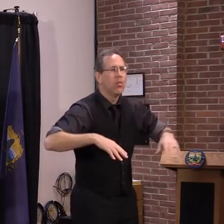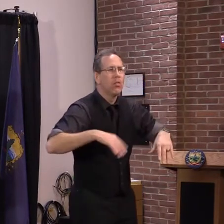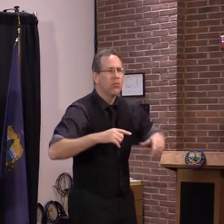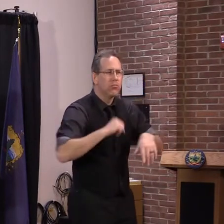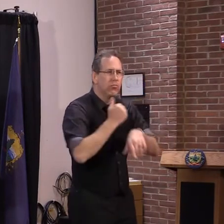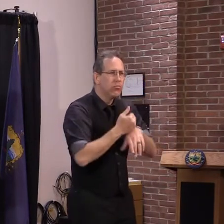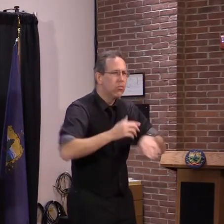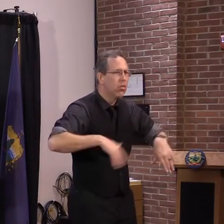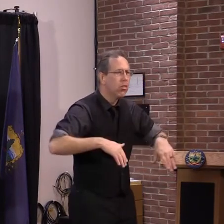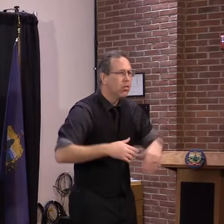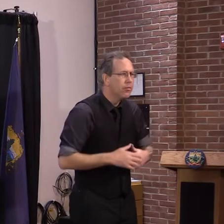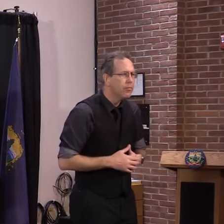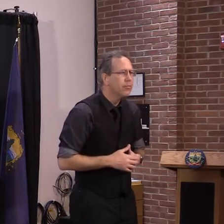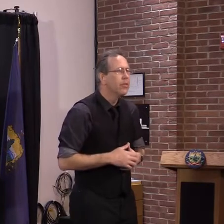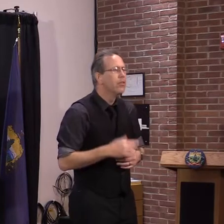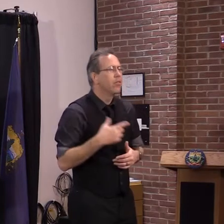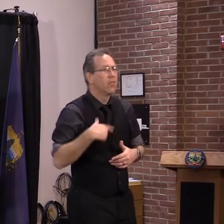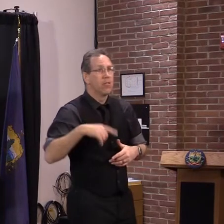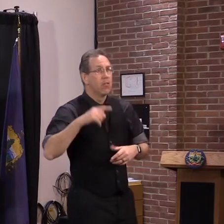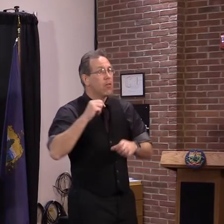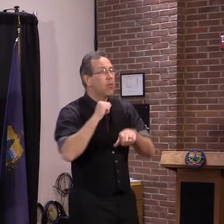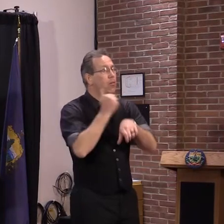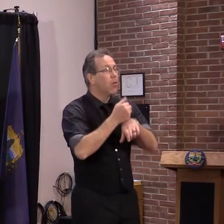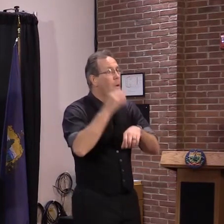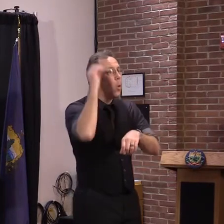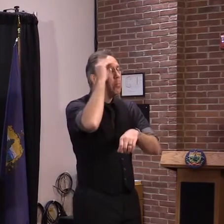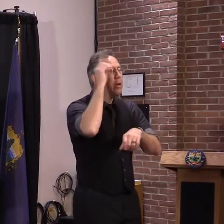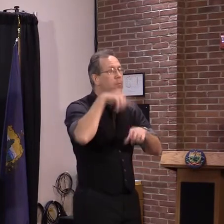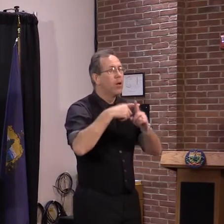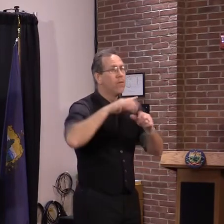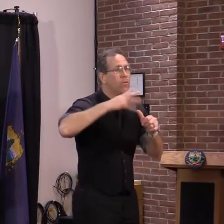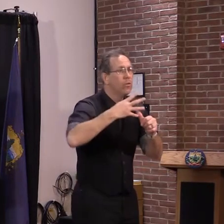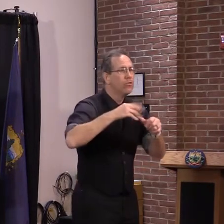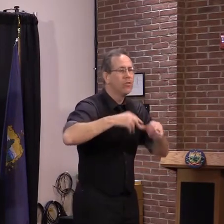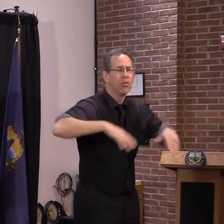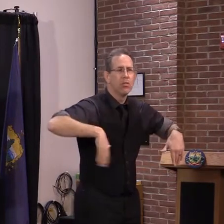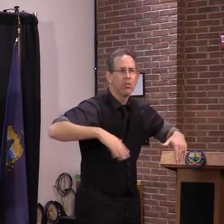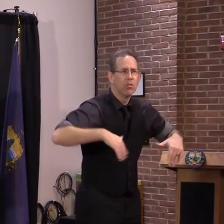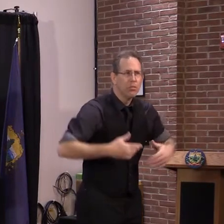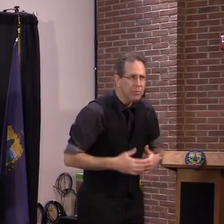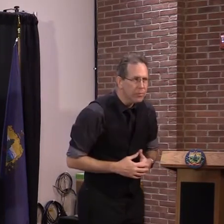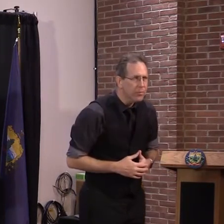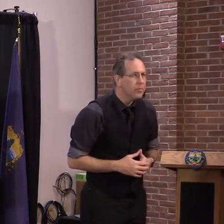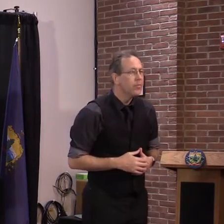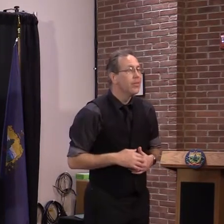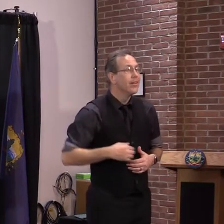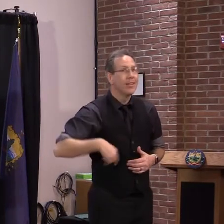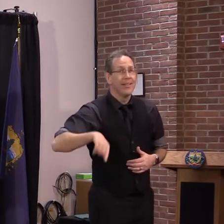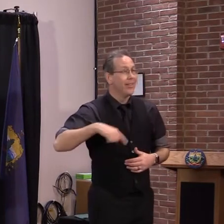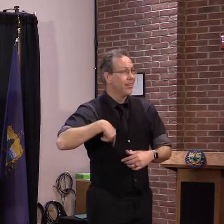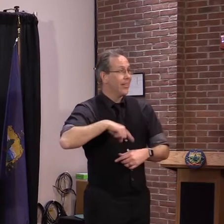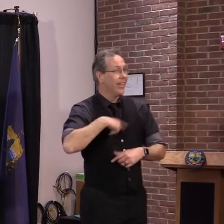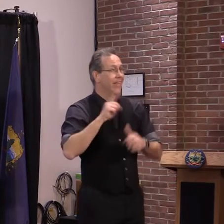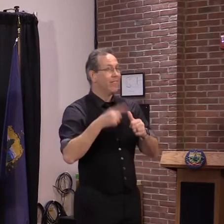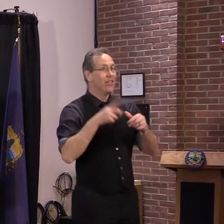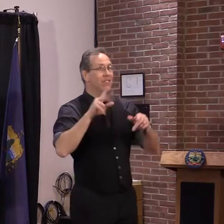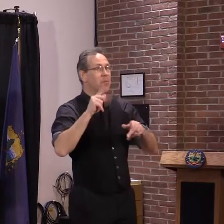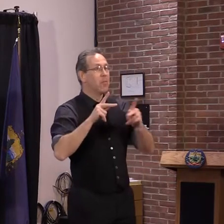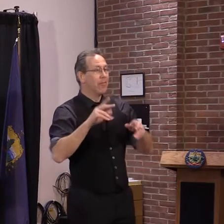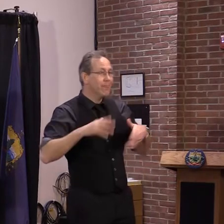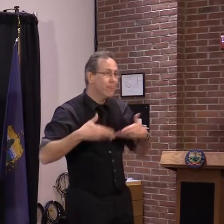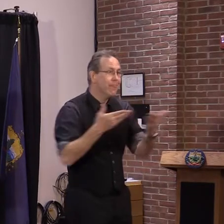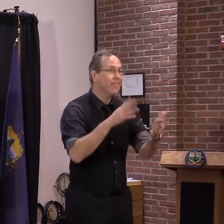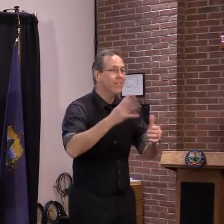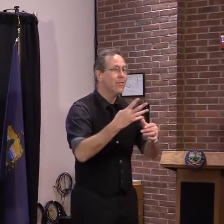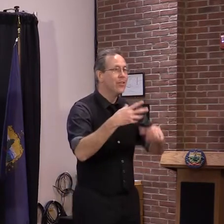in to say that should happen yet. So we are going to not break new ground in Vermont in that arena. We're going to follow the